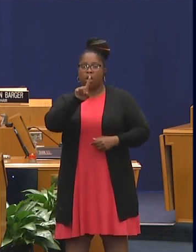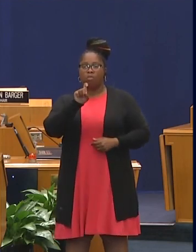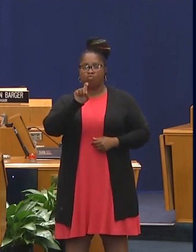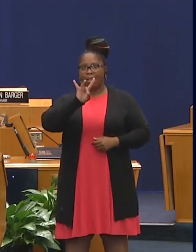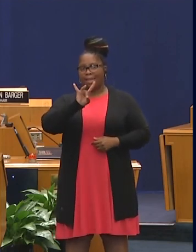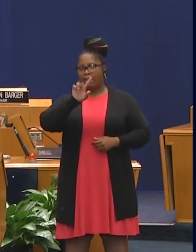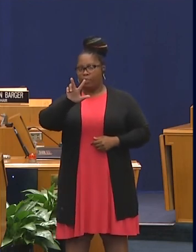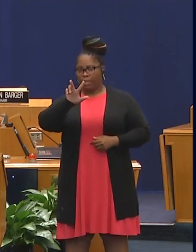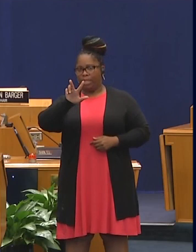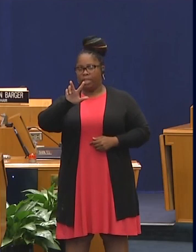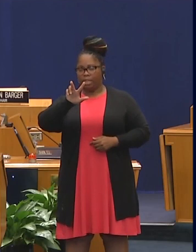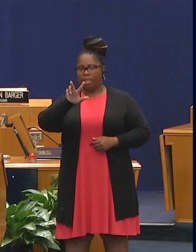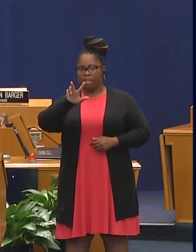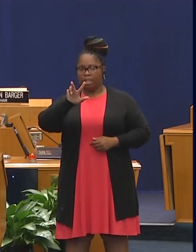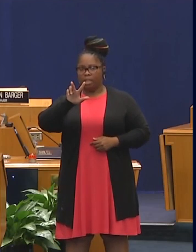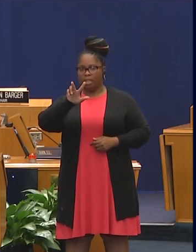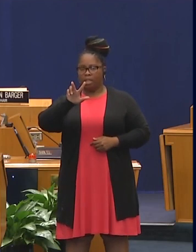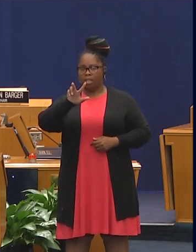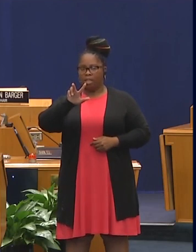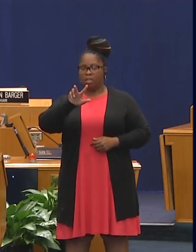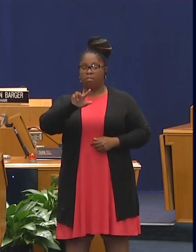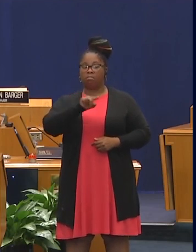2,183, and that includes